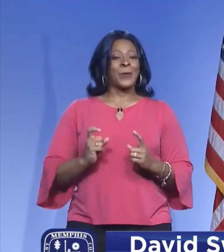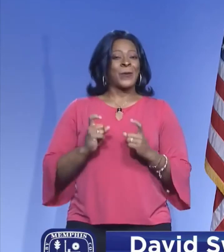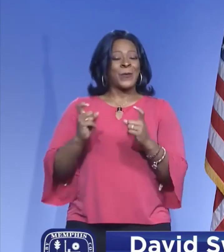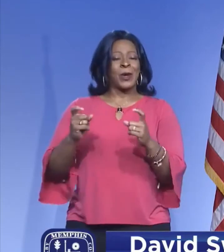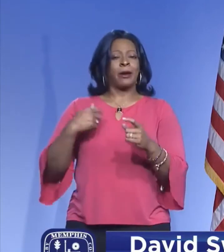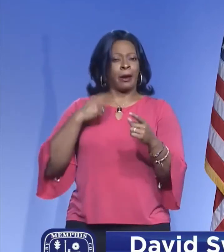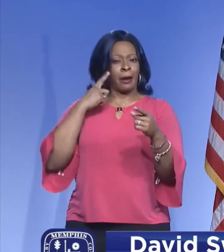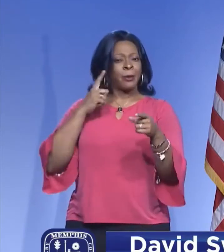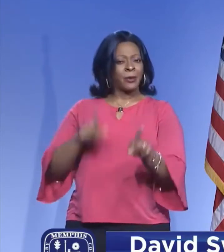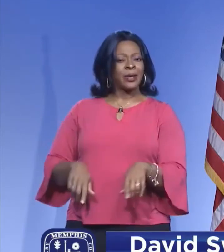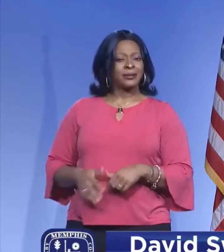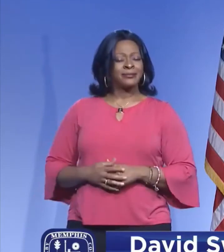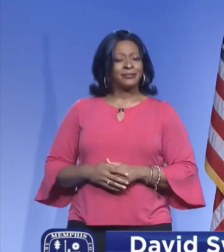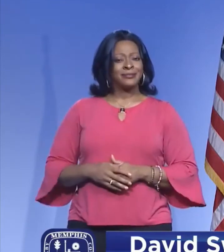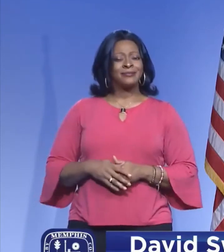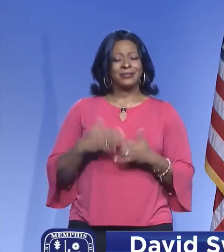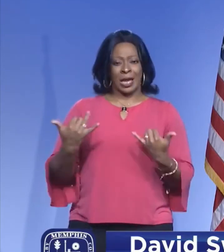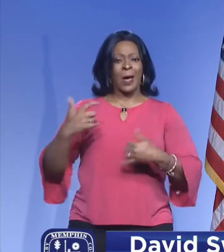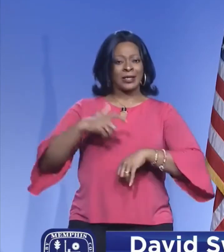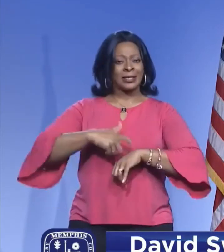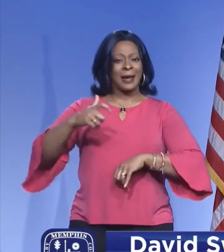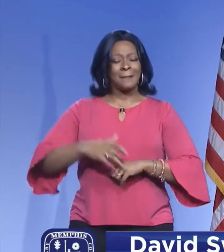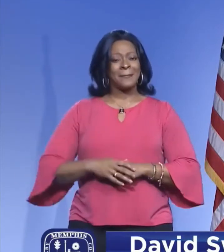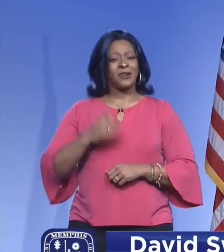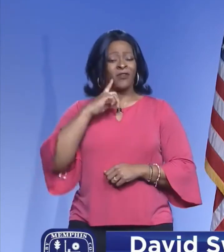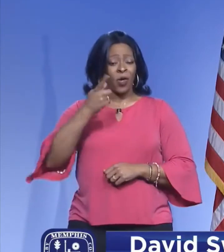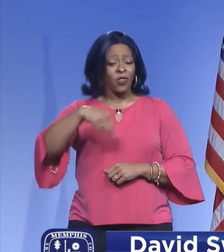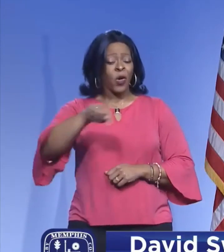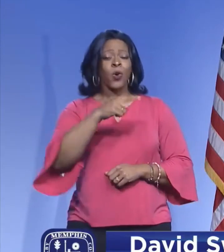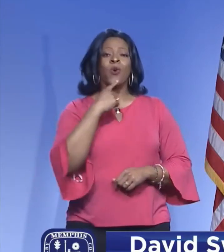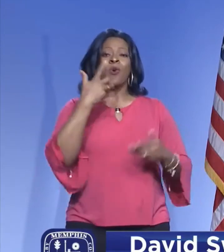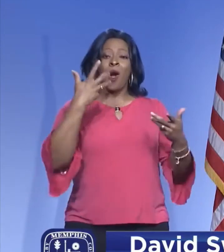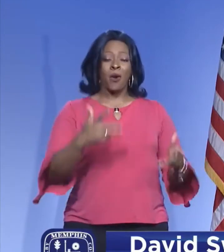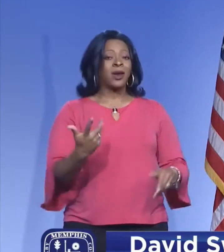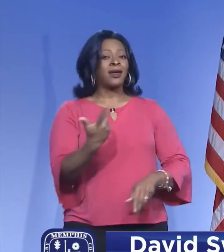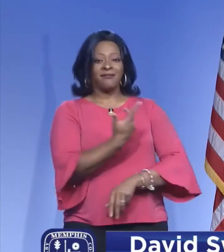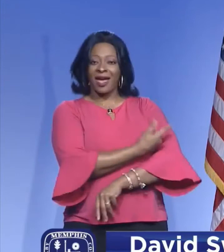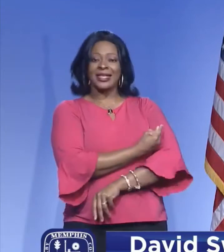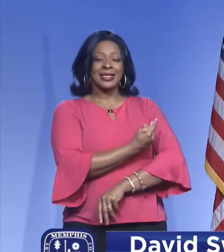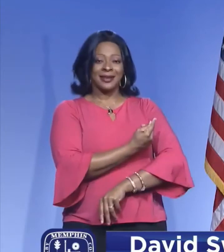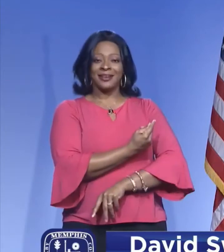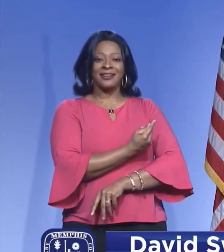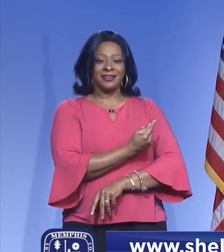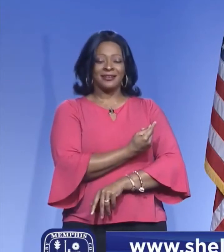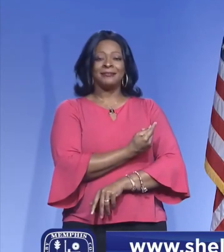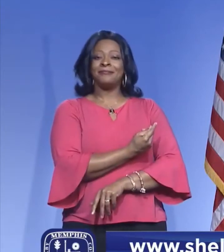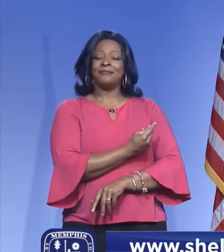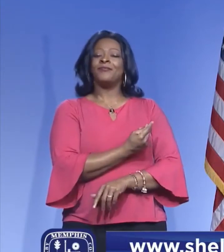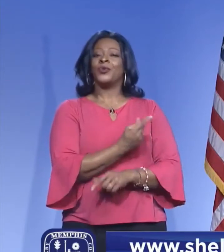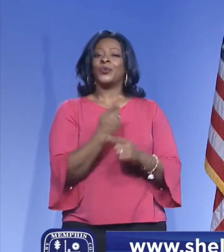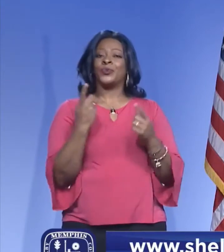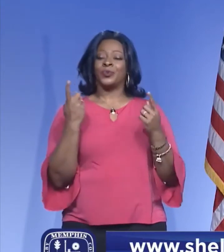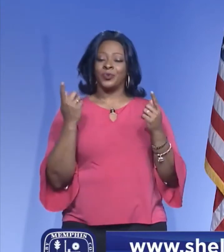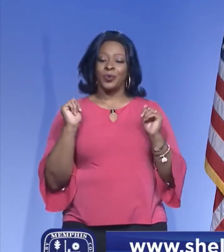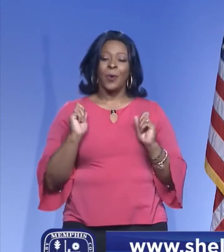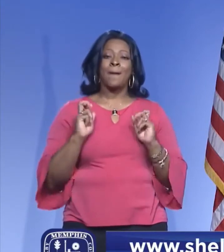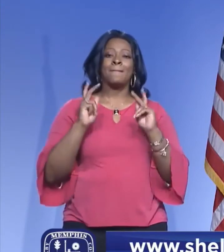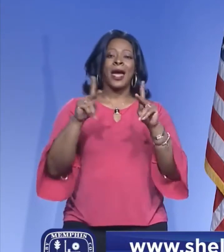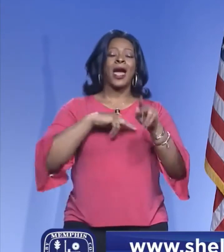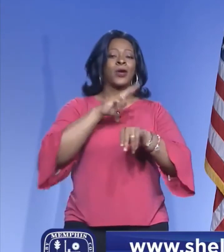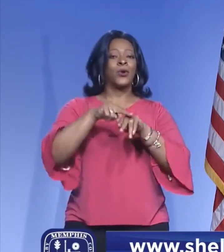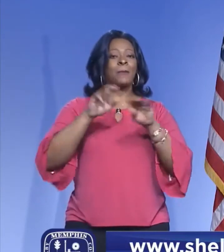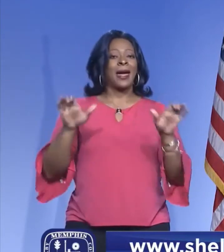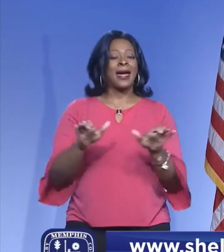agree that it is time for those of us who are vaccinated to resume as much of our normal life